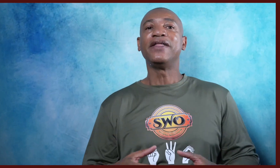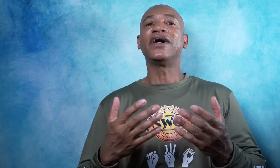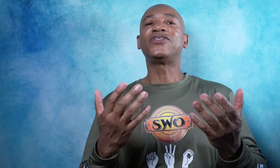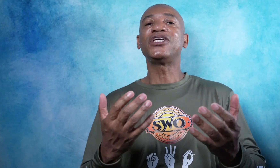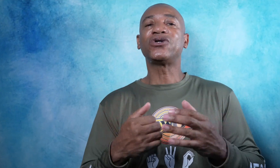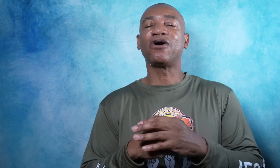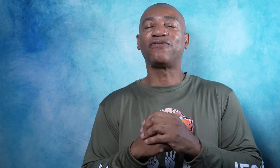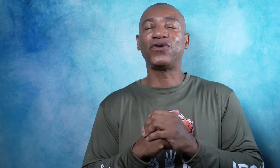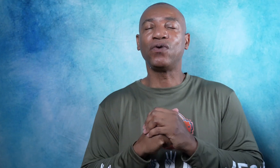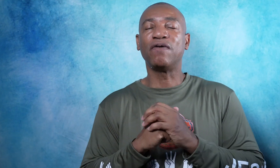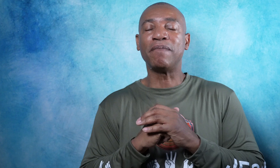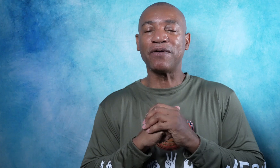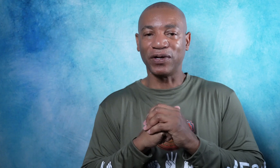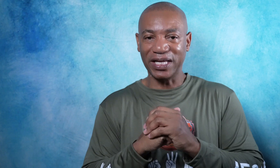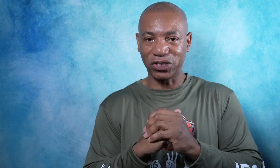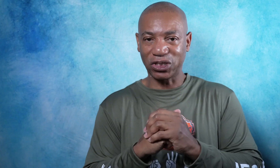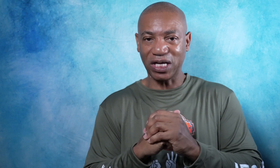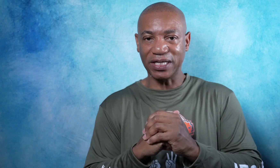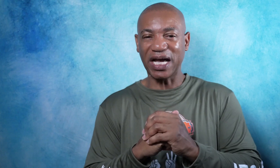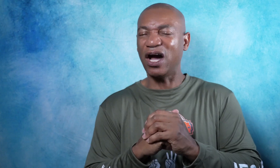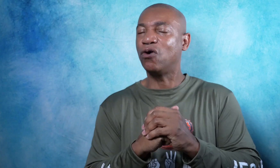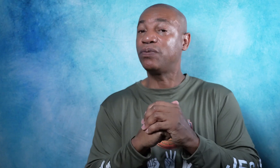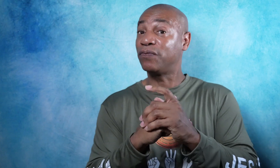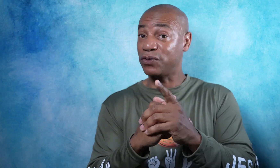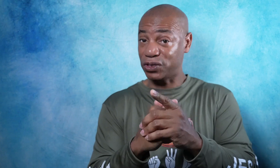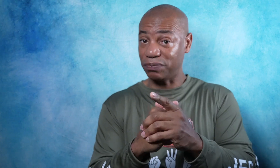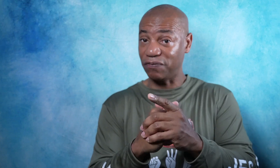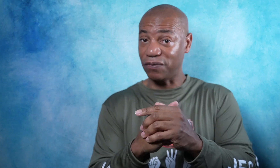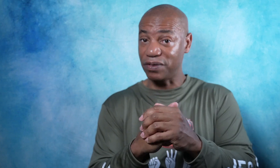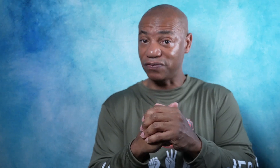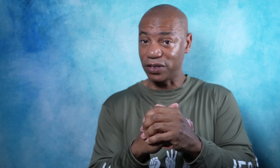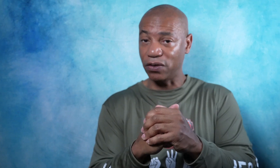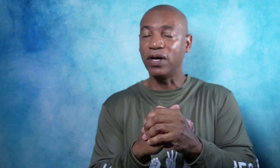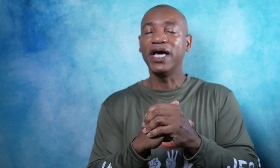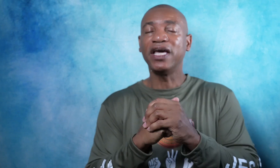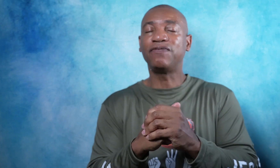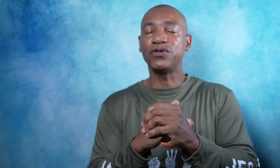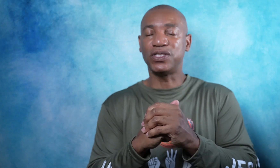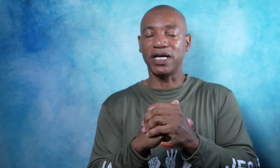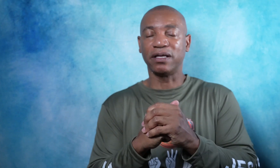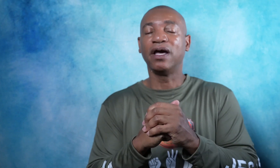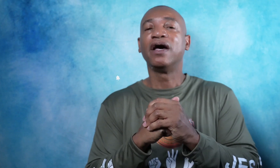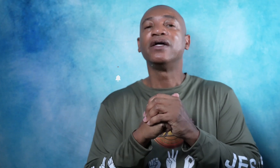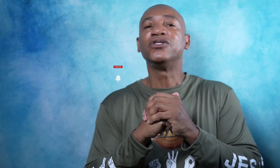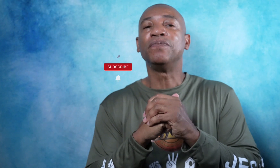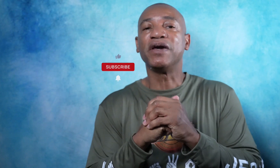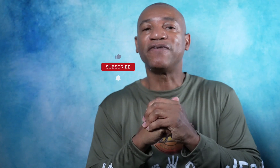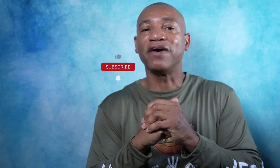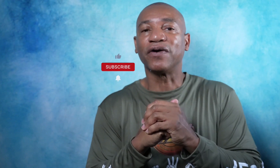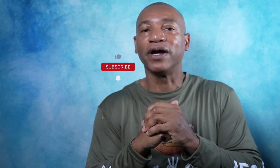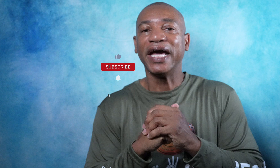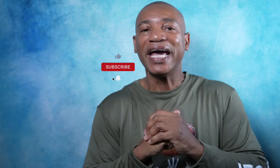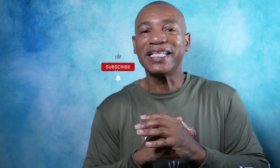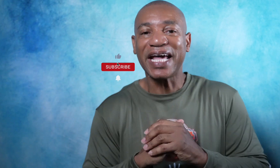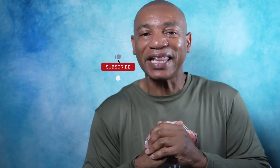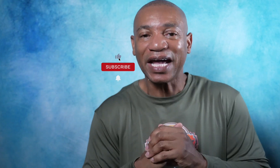Now these are a few of my religious signs. I hope you've learned something from this video. If you did, do me a favor, hit that like